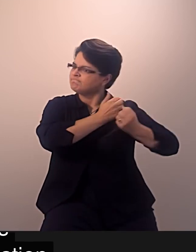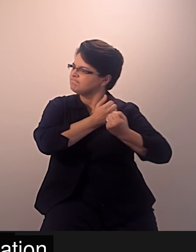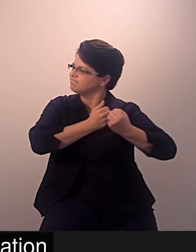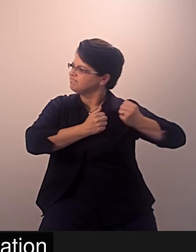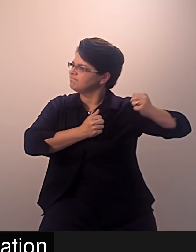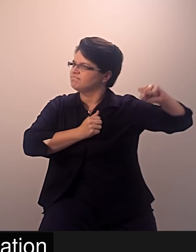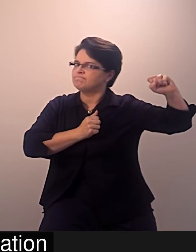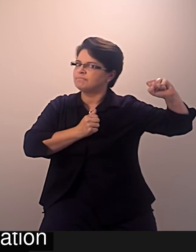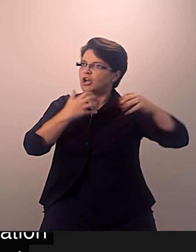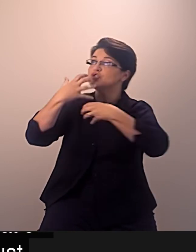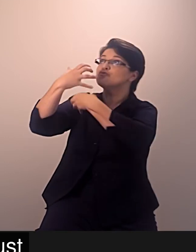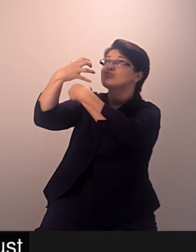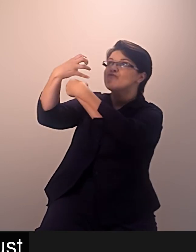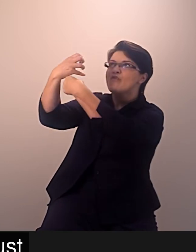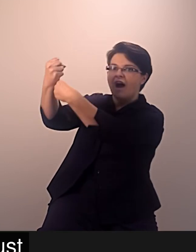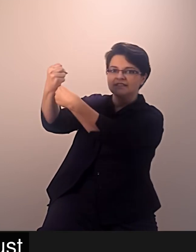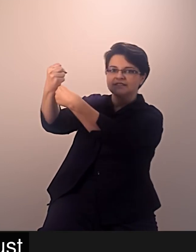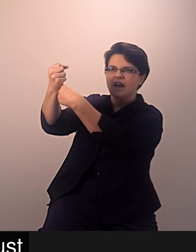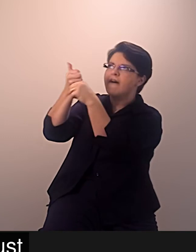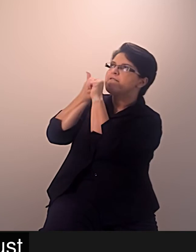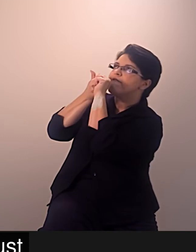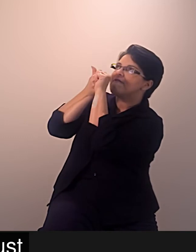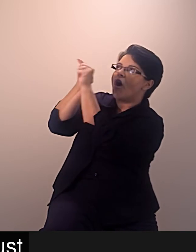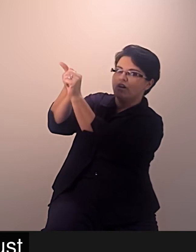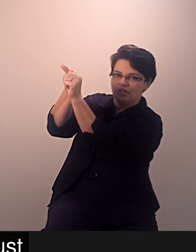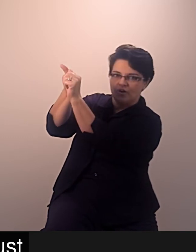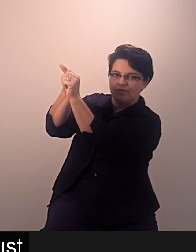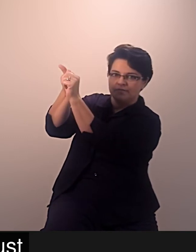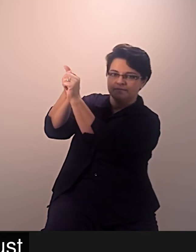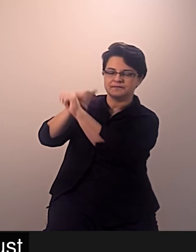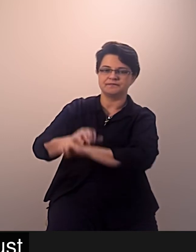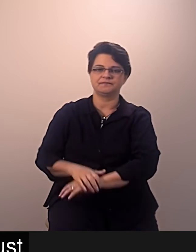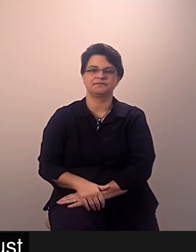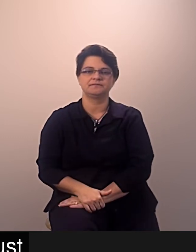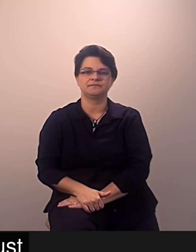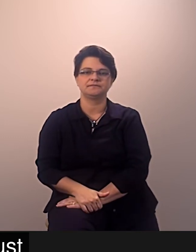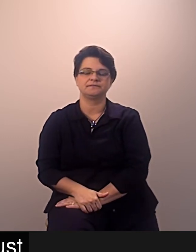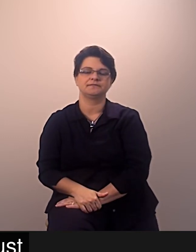we trust the Lord Jesus and follow Him.